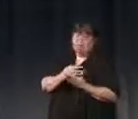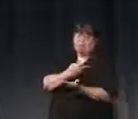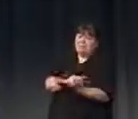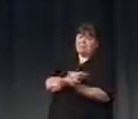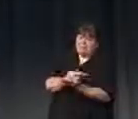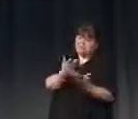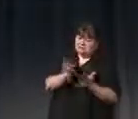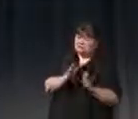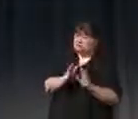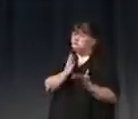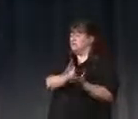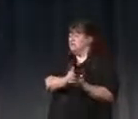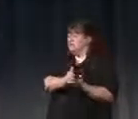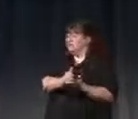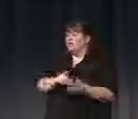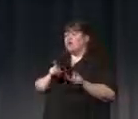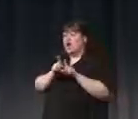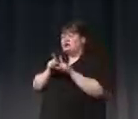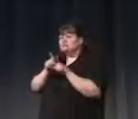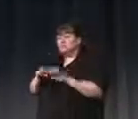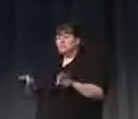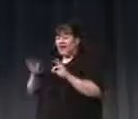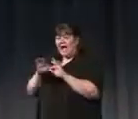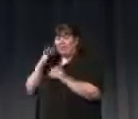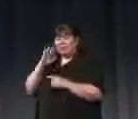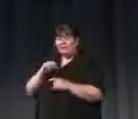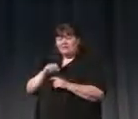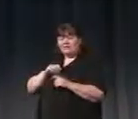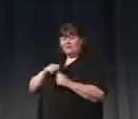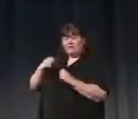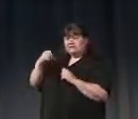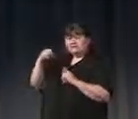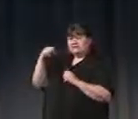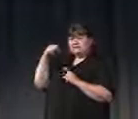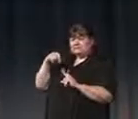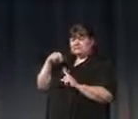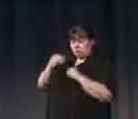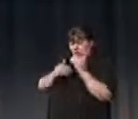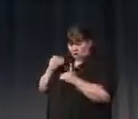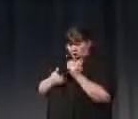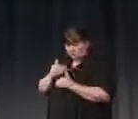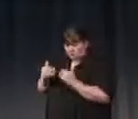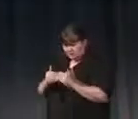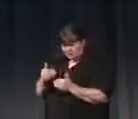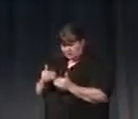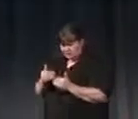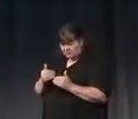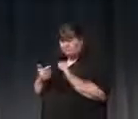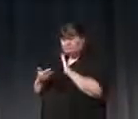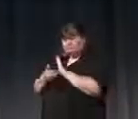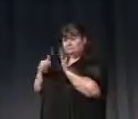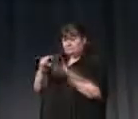master's. That is also an important, I don't know if the Signal Processing Society claims